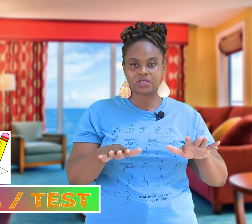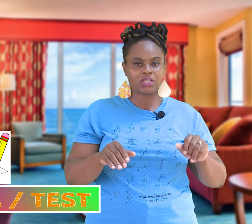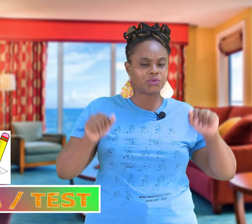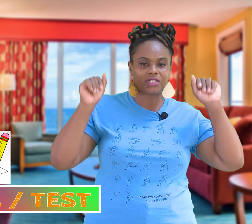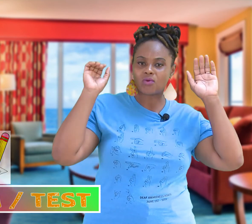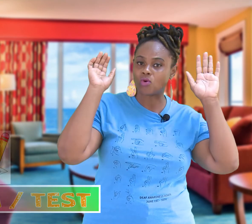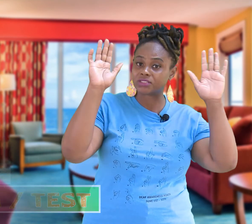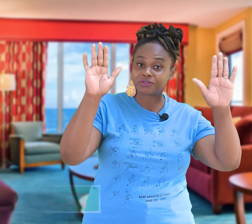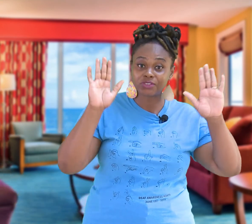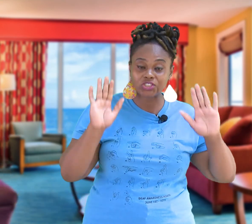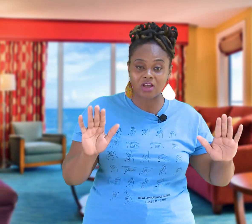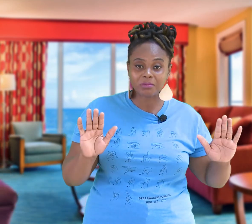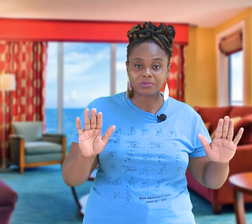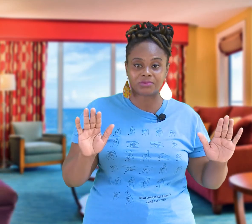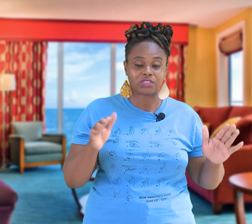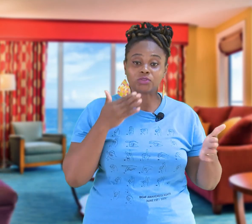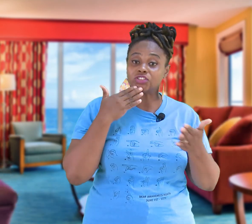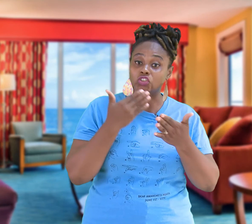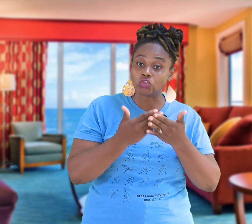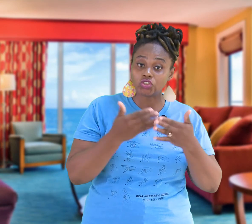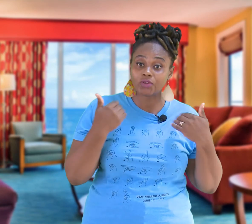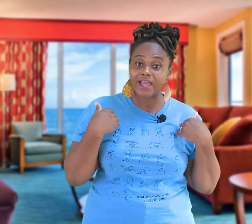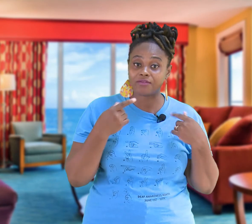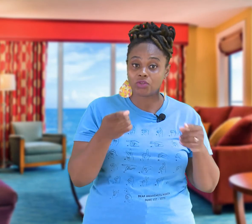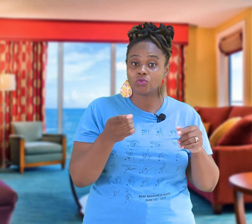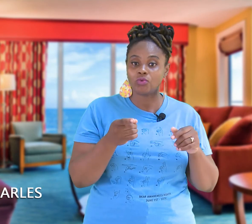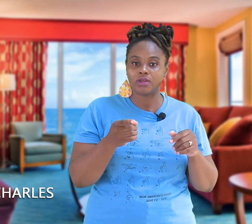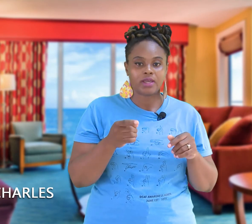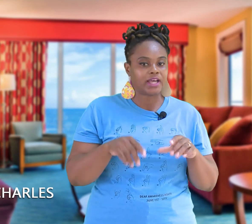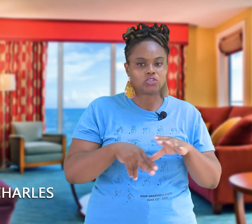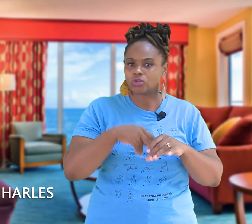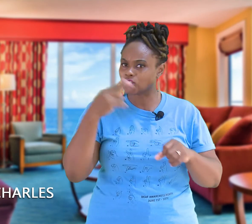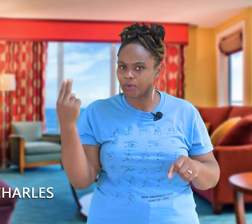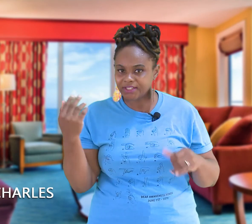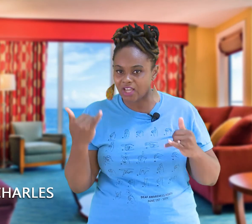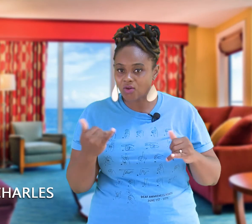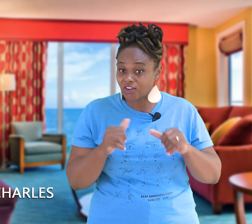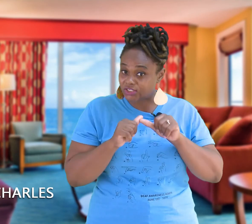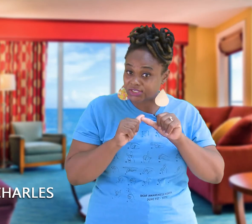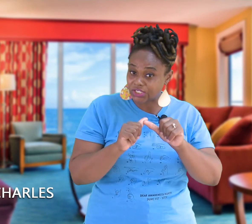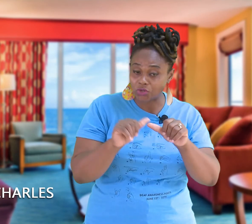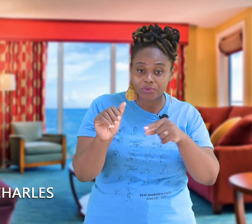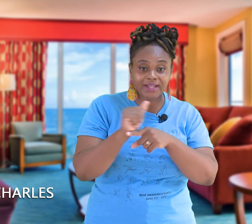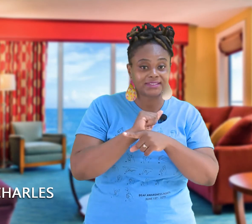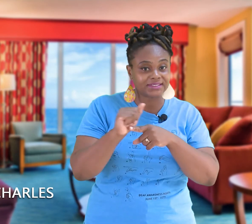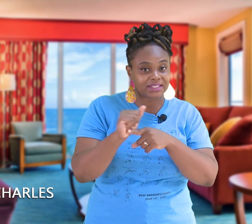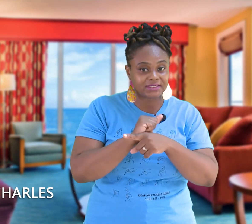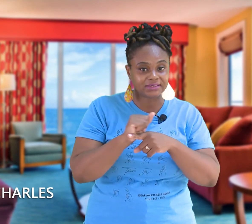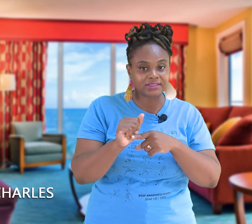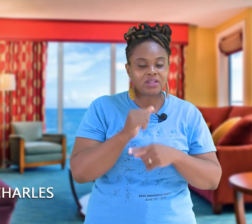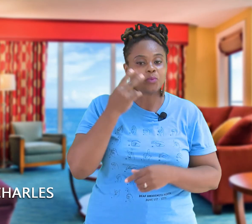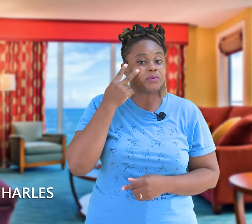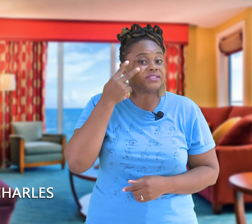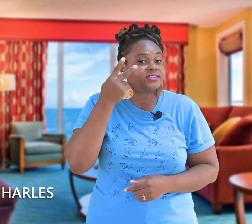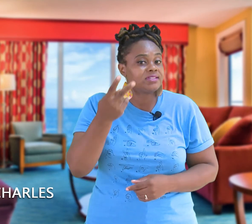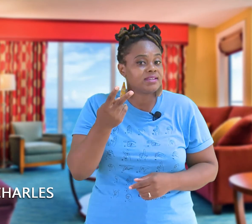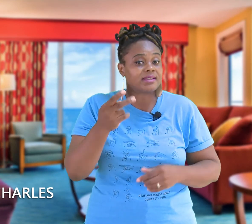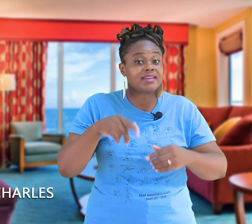You did a wonderful job. It was good to have you. And do not quit now. Continue practicing. We would see you